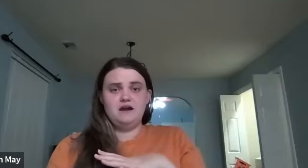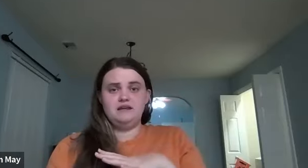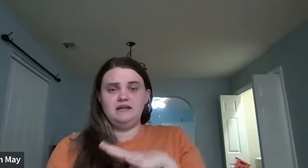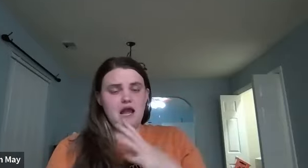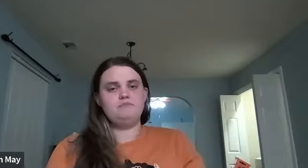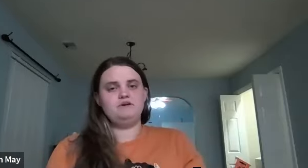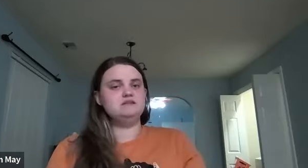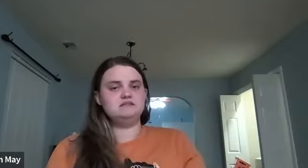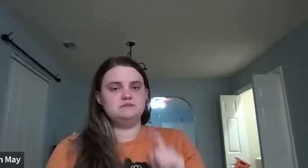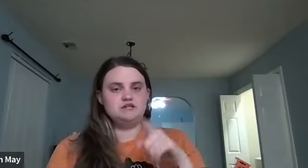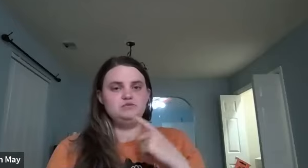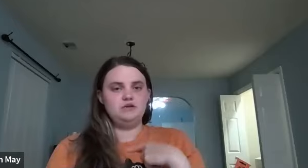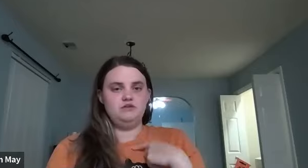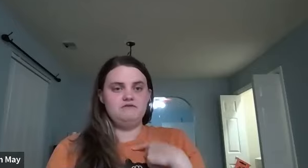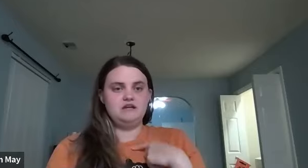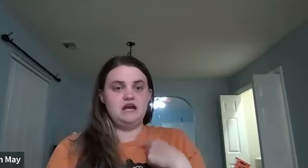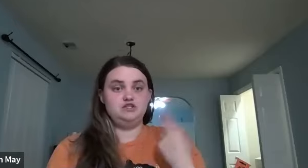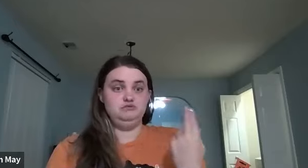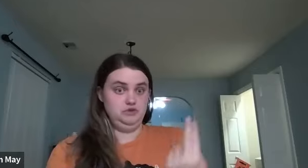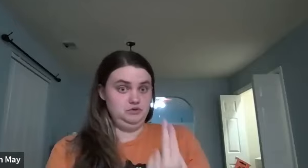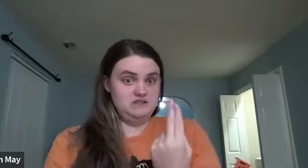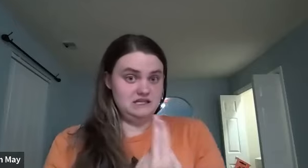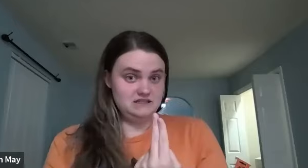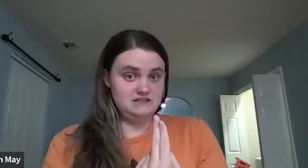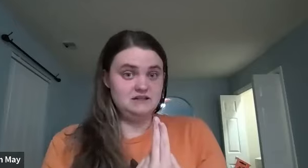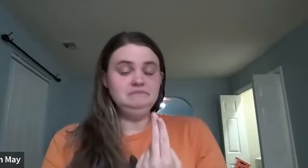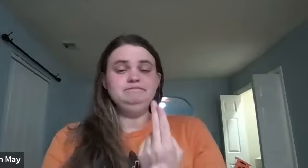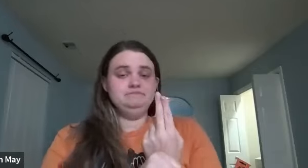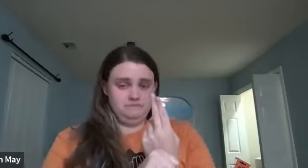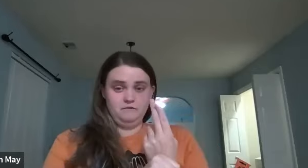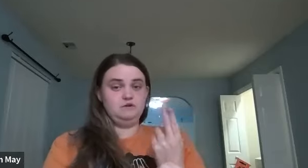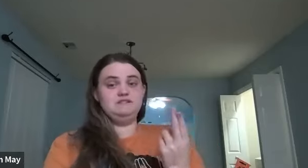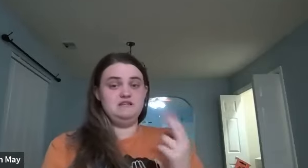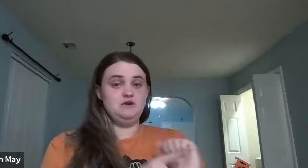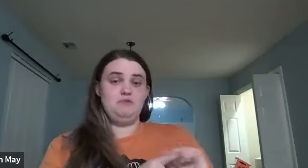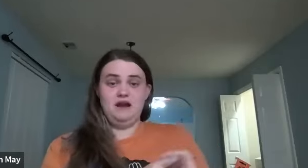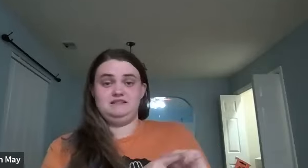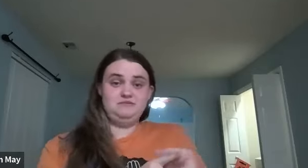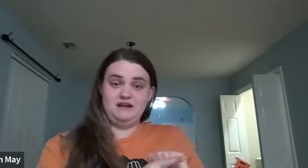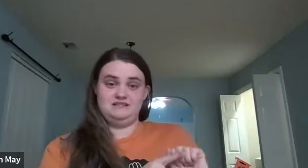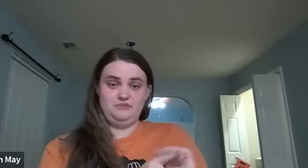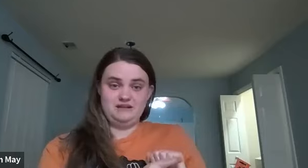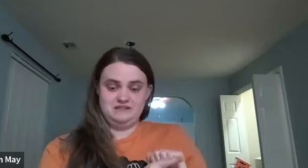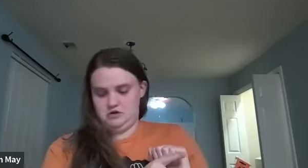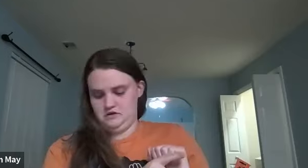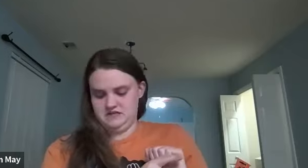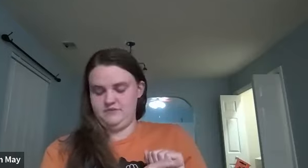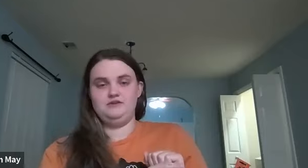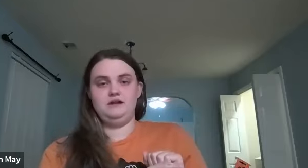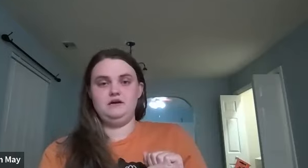fine. It happens, especially when you haven't had to use it. You can sit there and practice it all the time. And then you're like, oh,